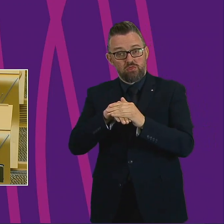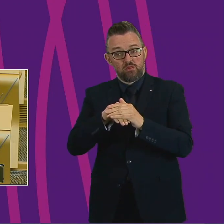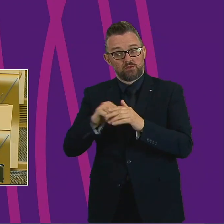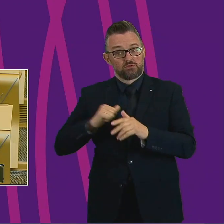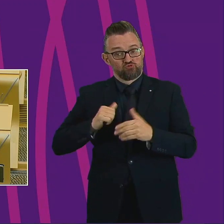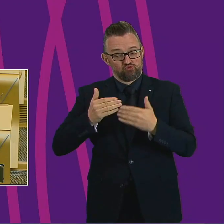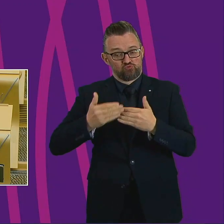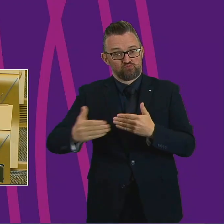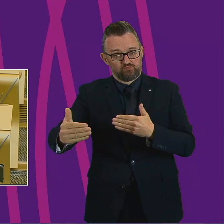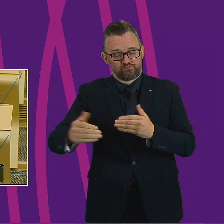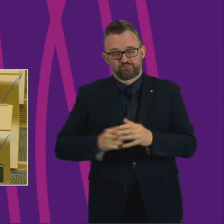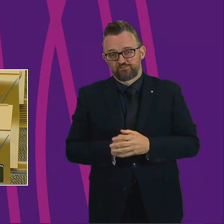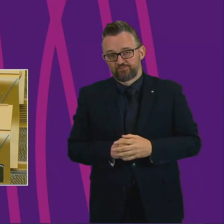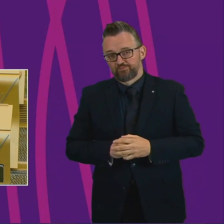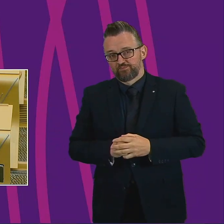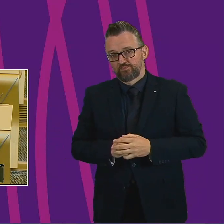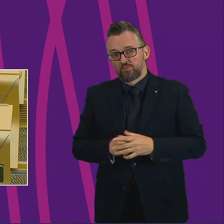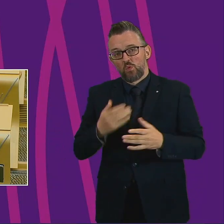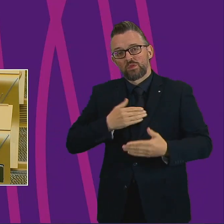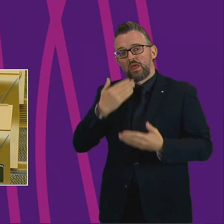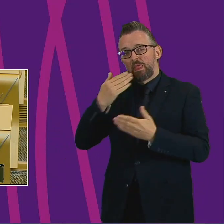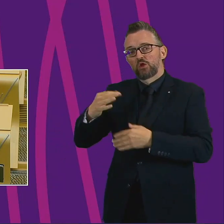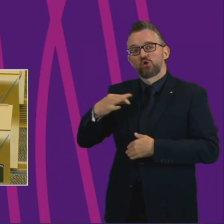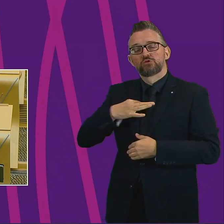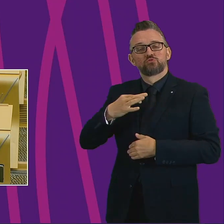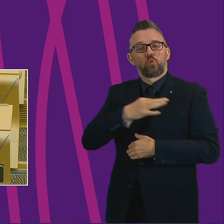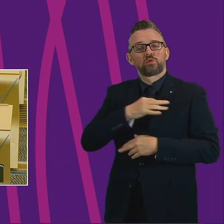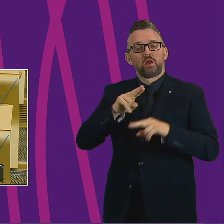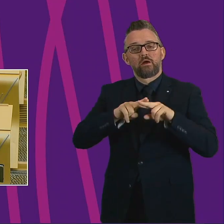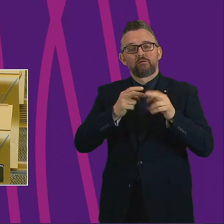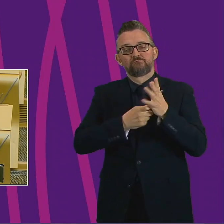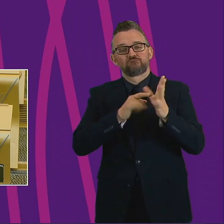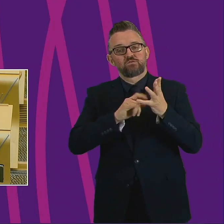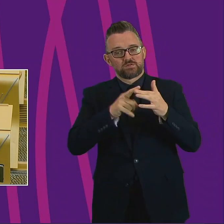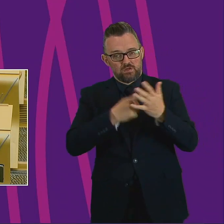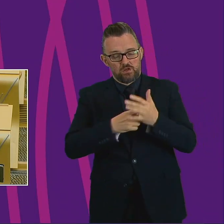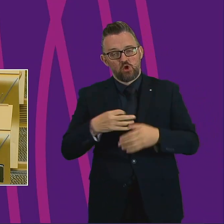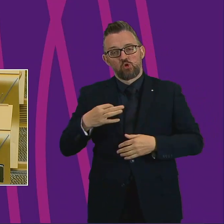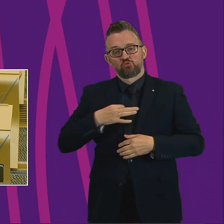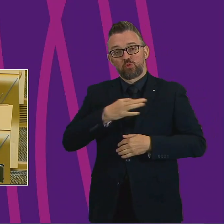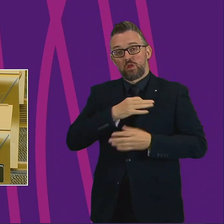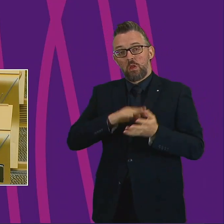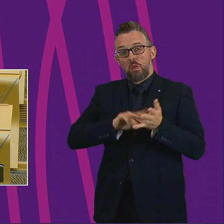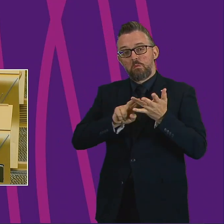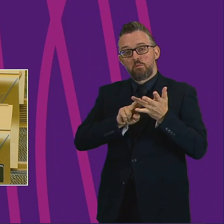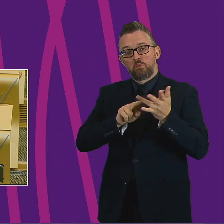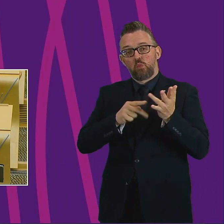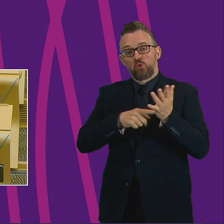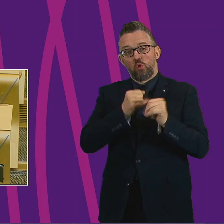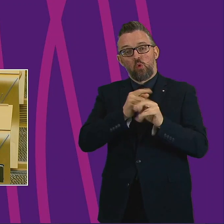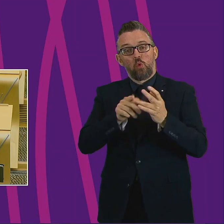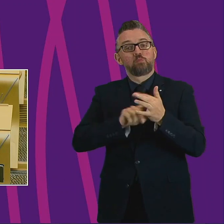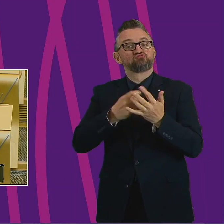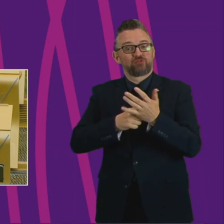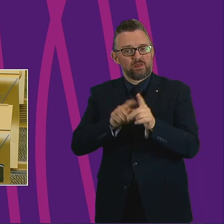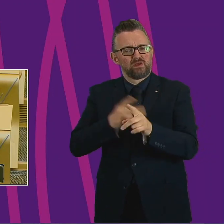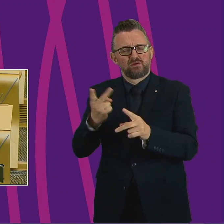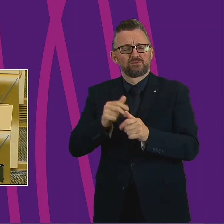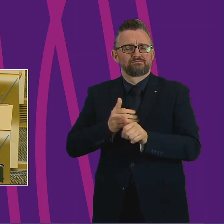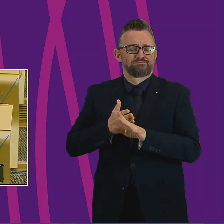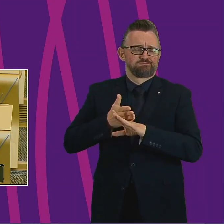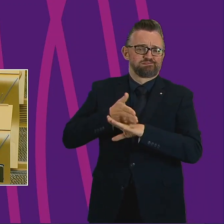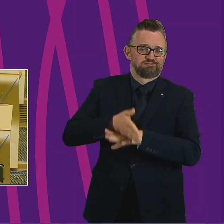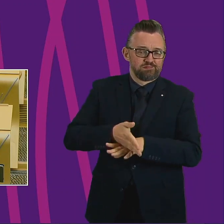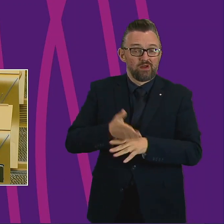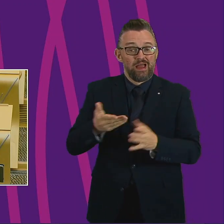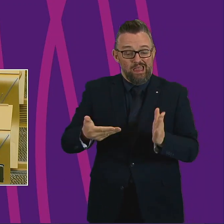due course. In thanking Dr Fraser and Dr Montgomery for their considerable work, I also want to put on record again my